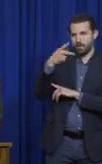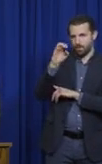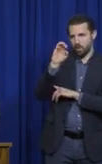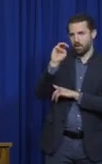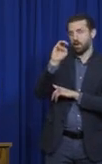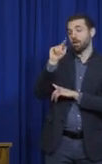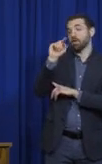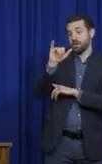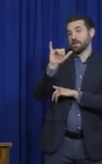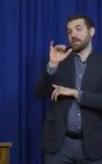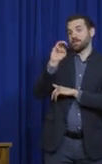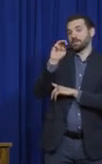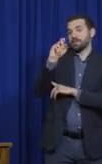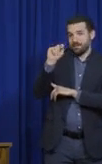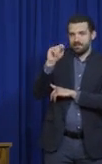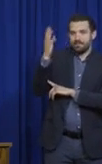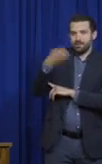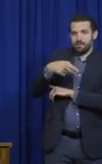www.maine.gov/unemployment/PUA.